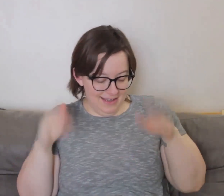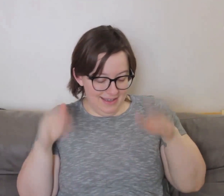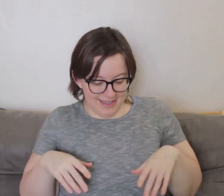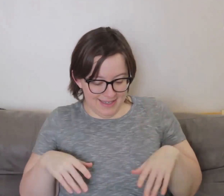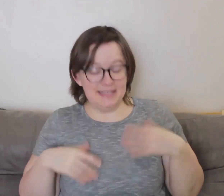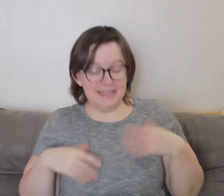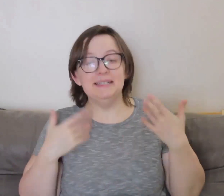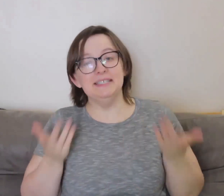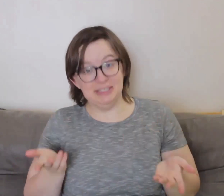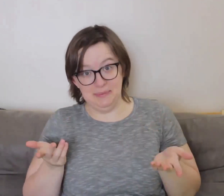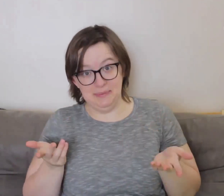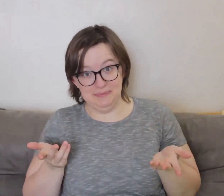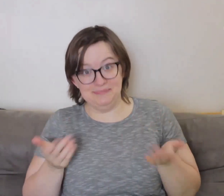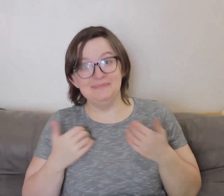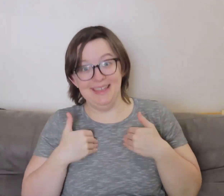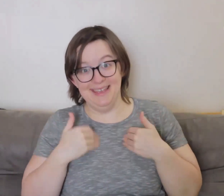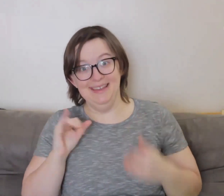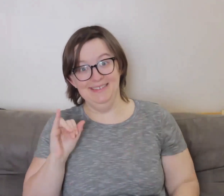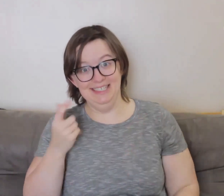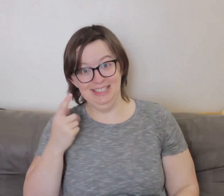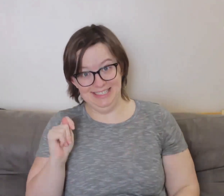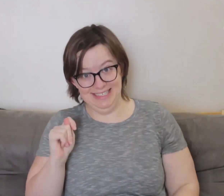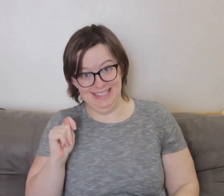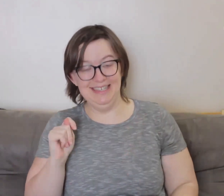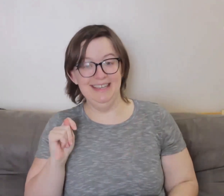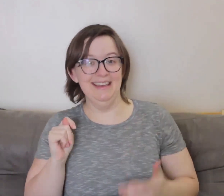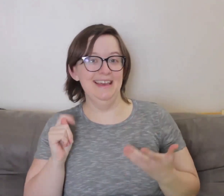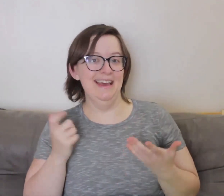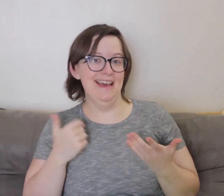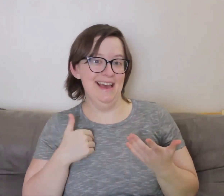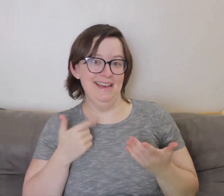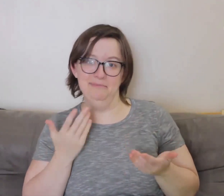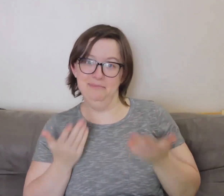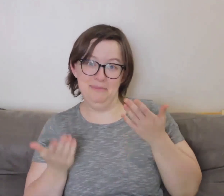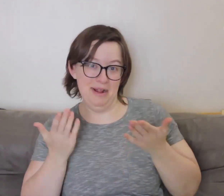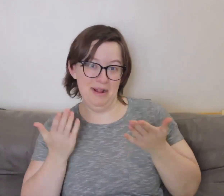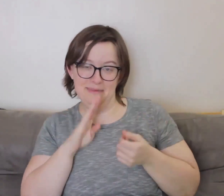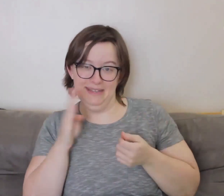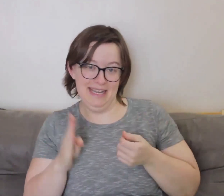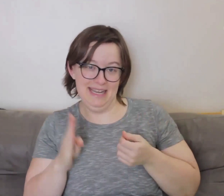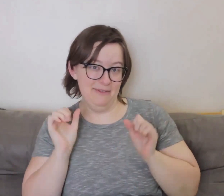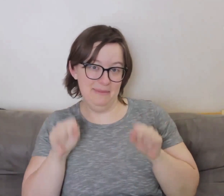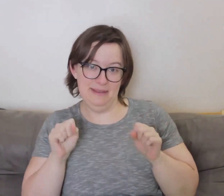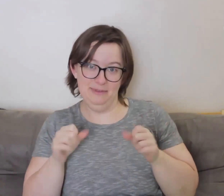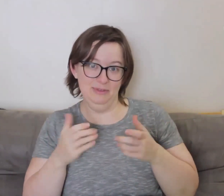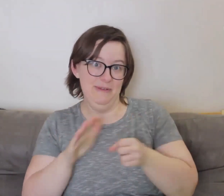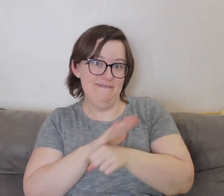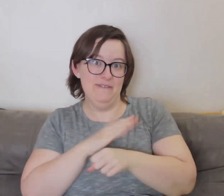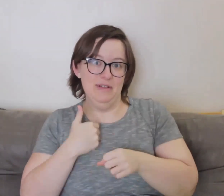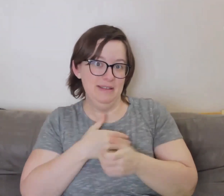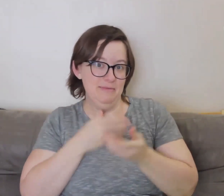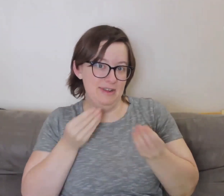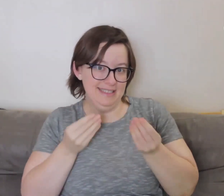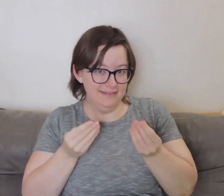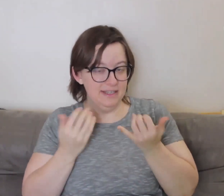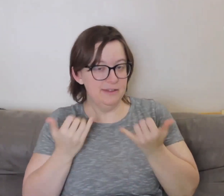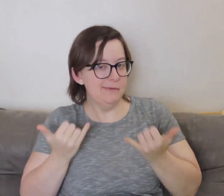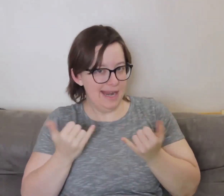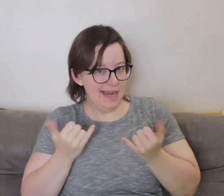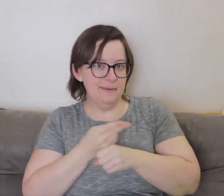my diagnosis, I had switched to a different medicine. So, yeah. So I have IGT. Um, I probably will never be